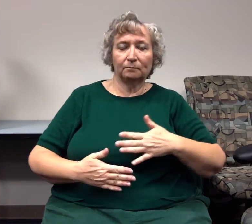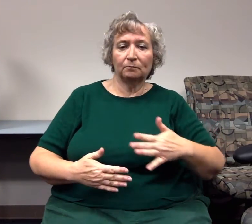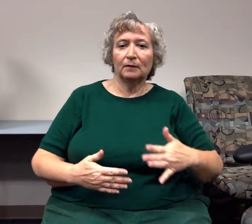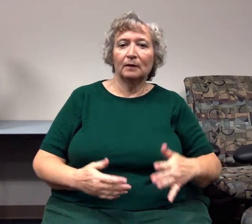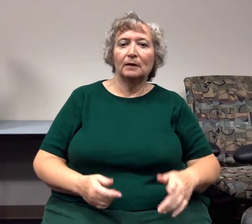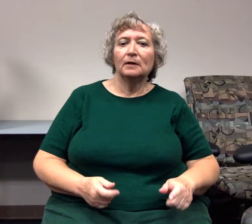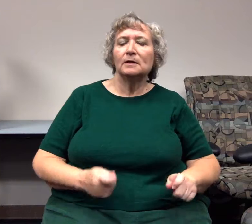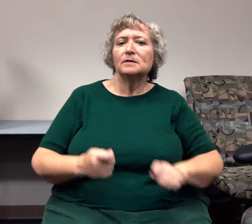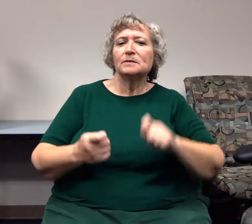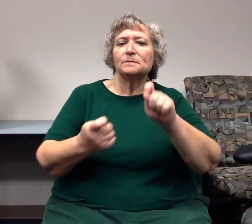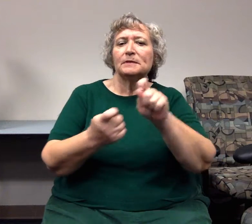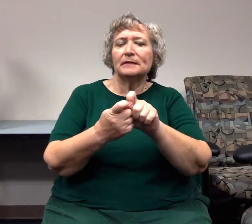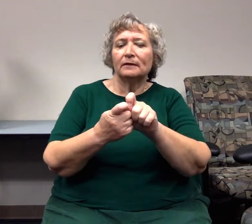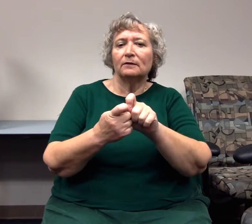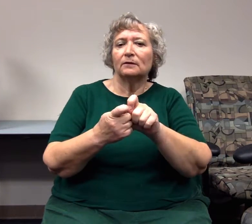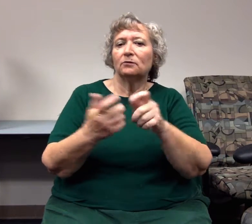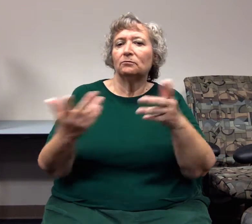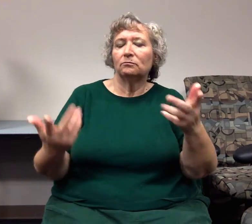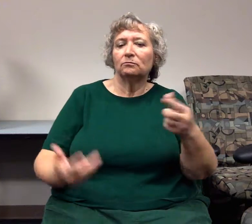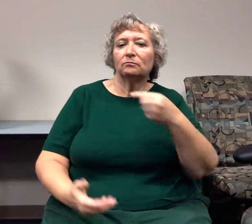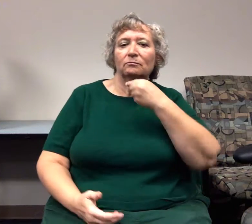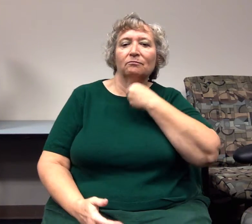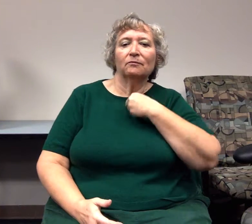esophagus and our stomach